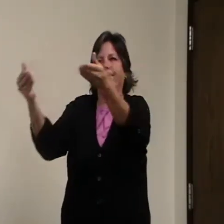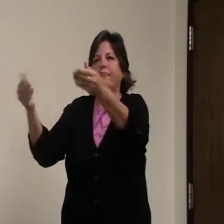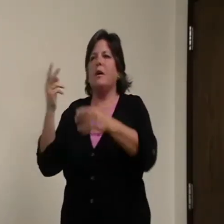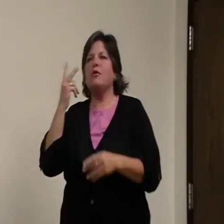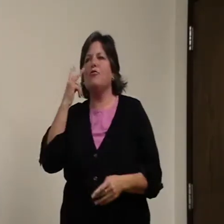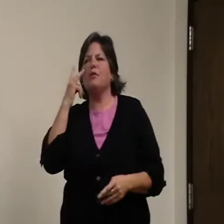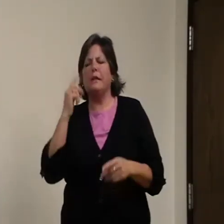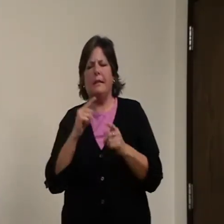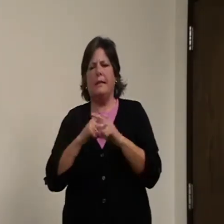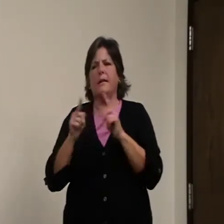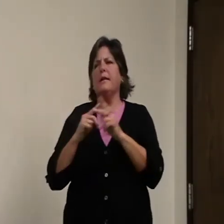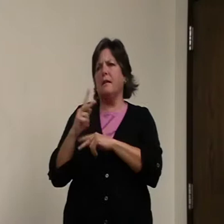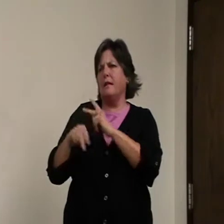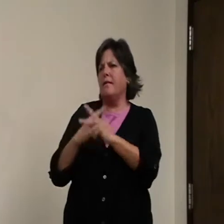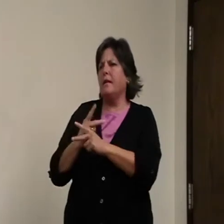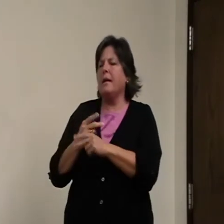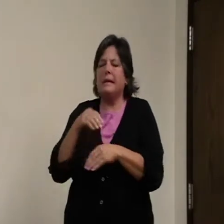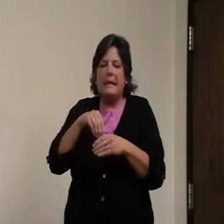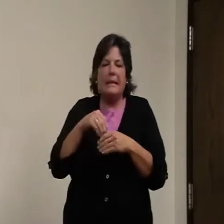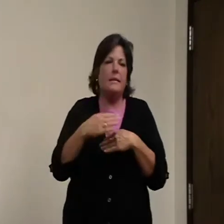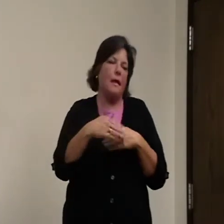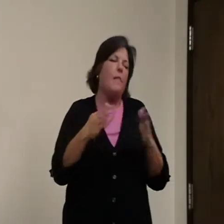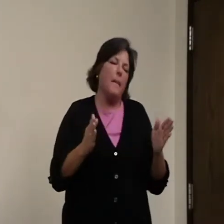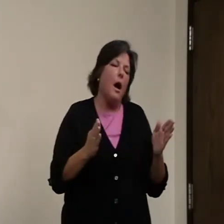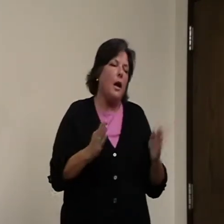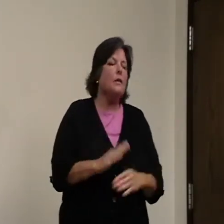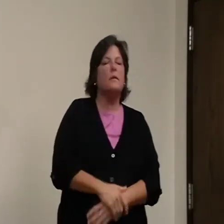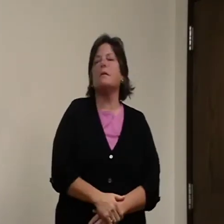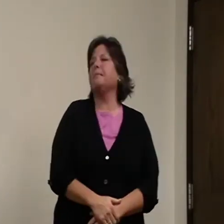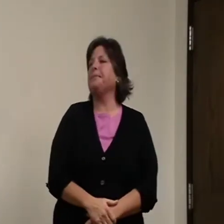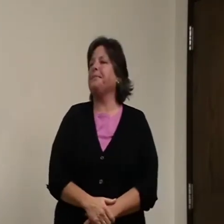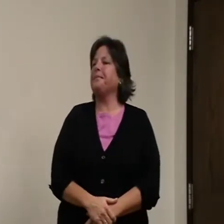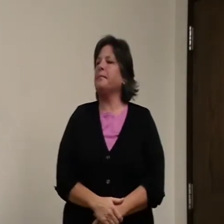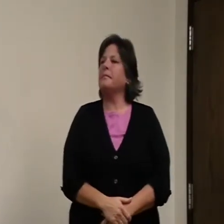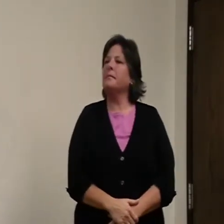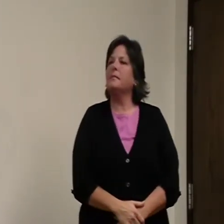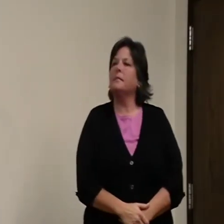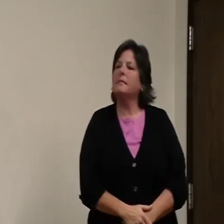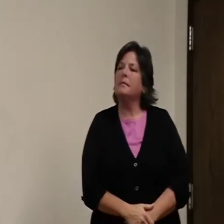So take a look at them in the box. Since you're close, I think I'll just